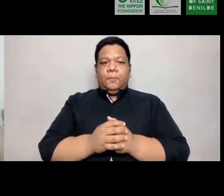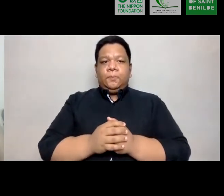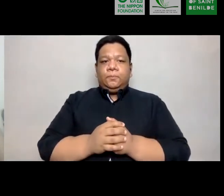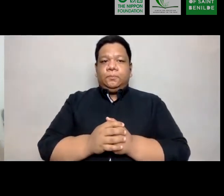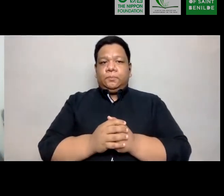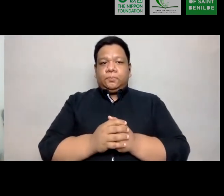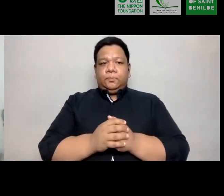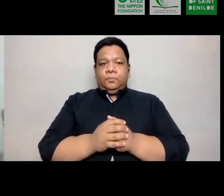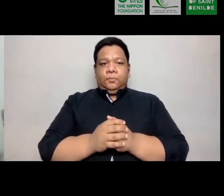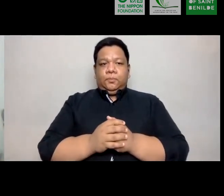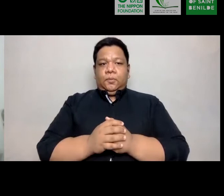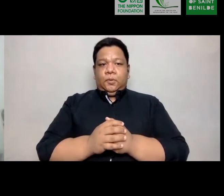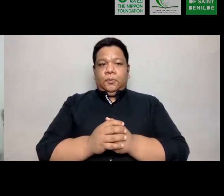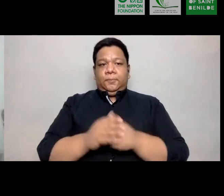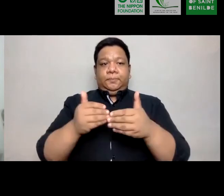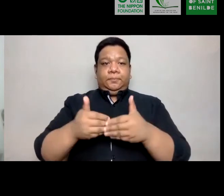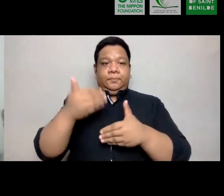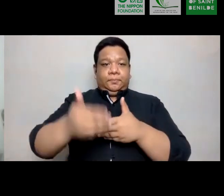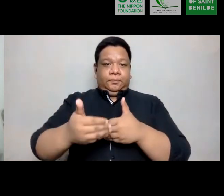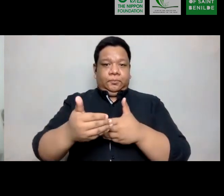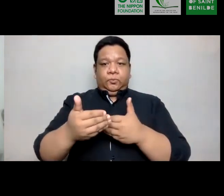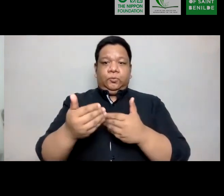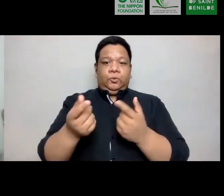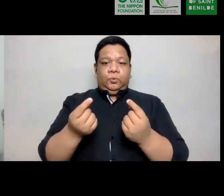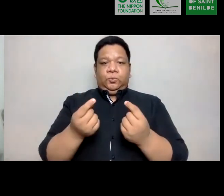Okay, the next one here